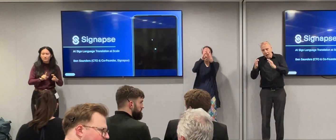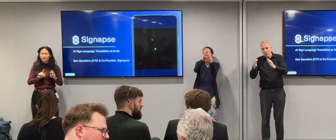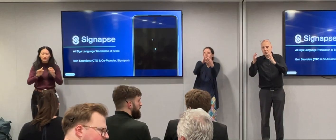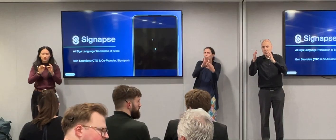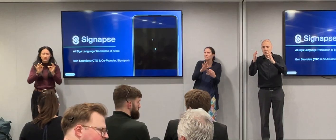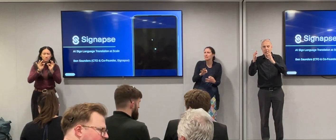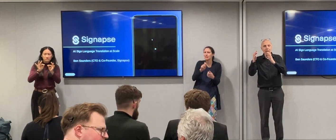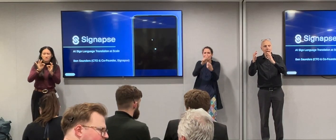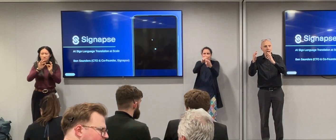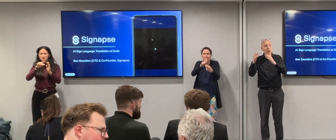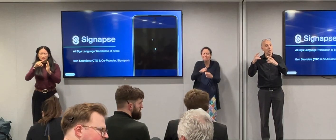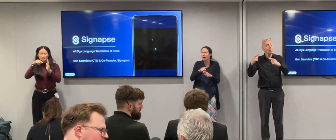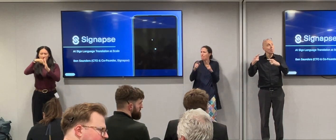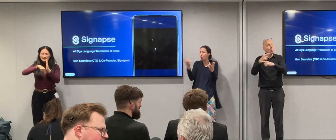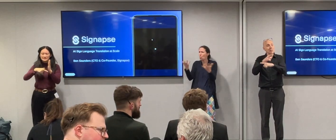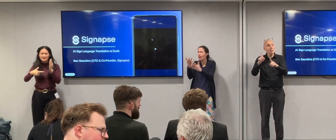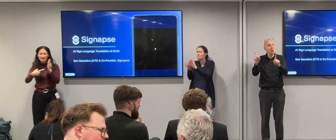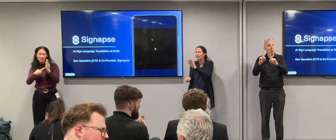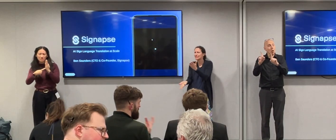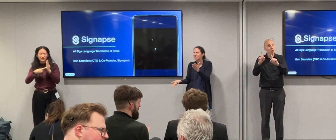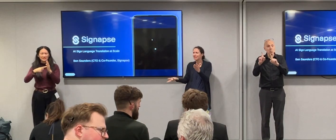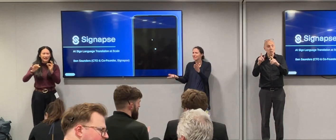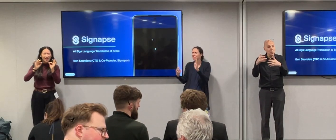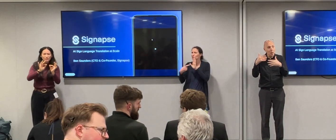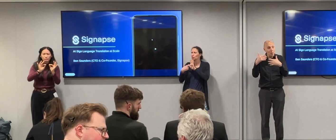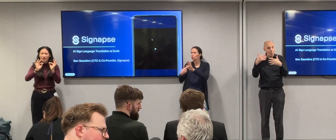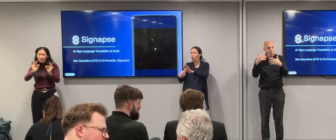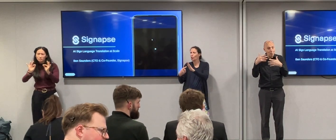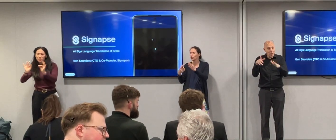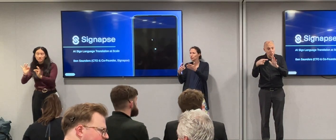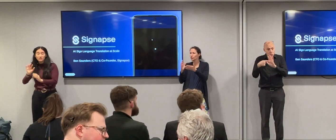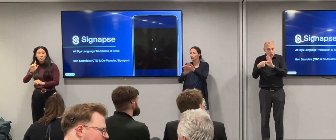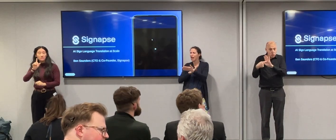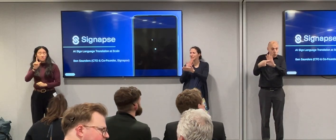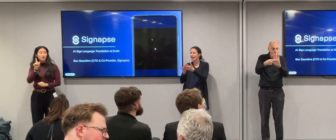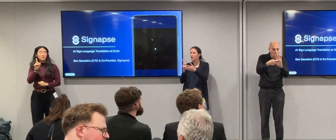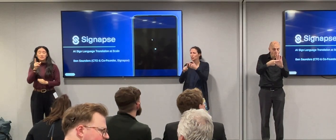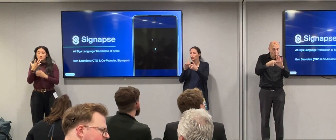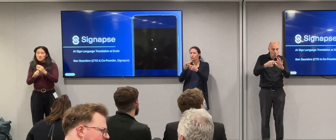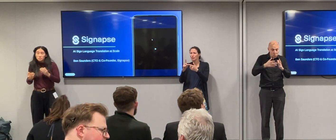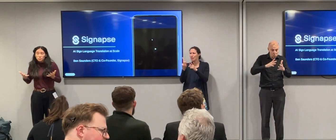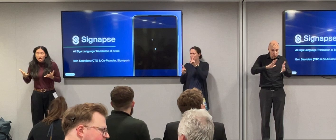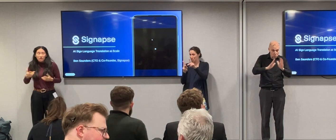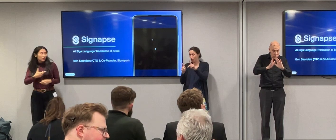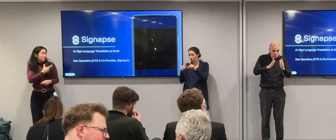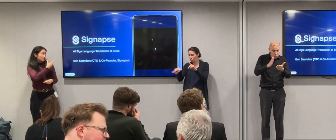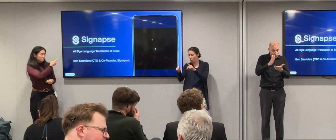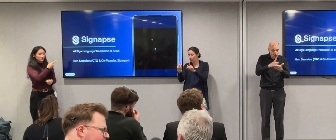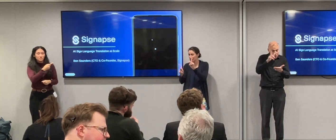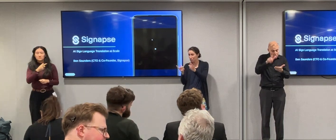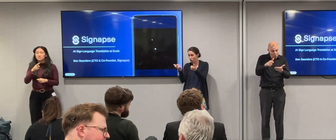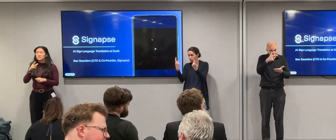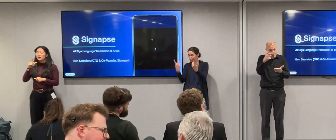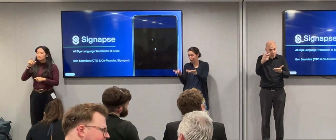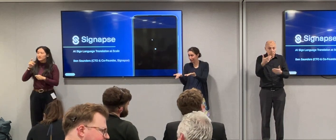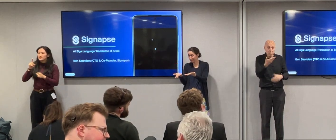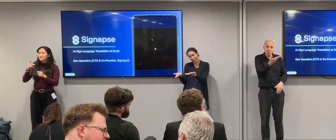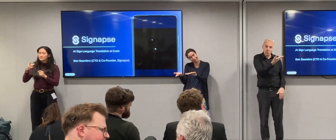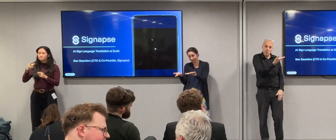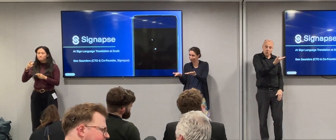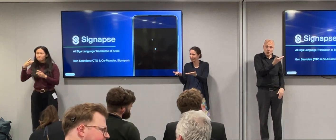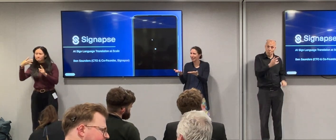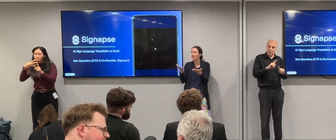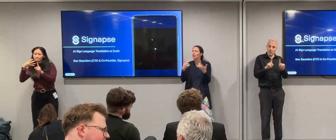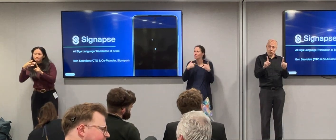But I feel like the thing that's been missing is really, have you shown translations to real people? Do they understand them? So today I'm kind of taking a slightly different